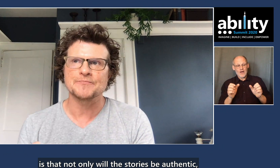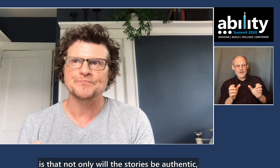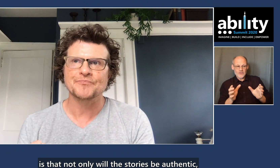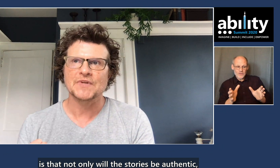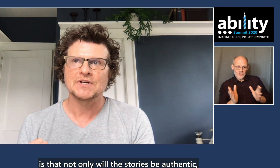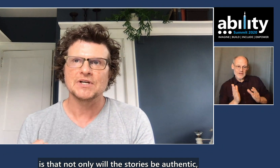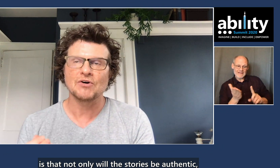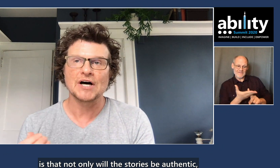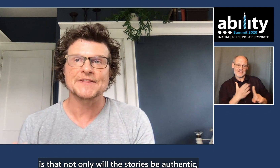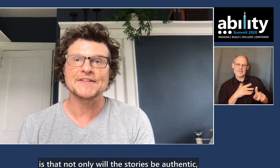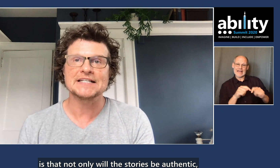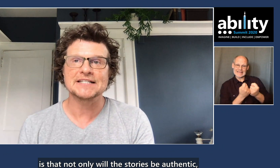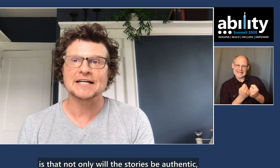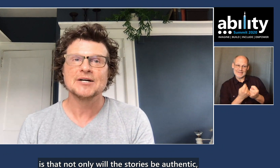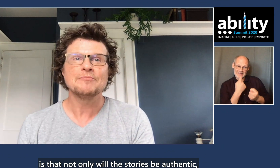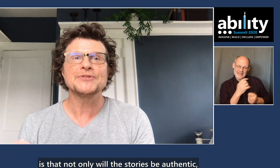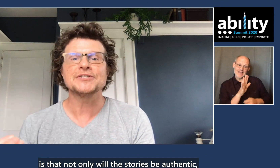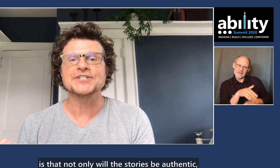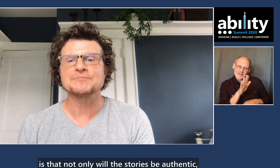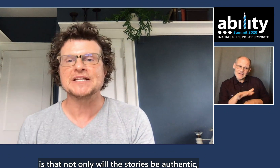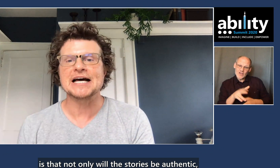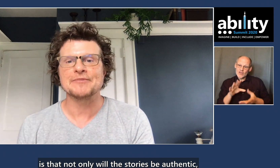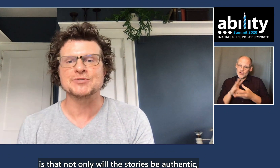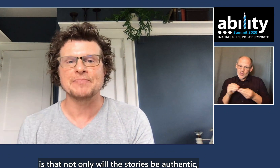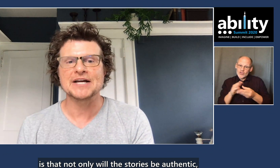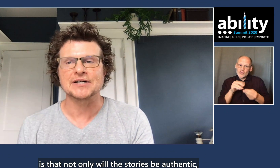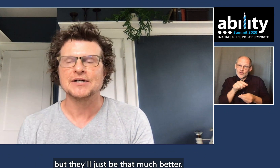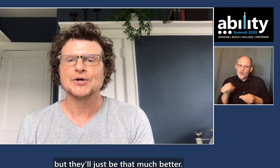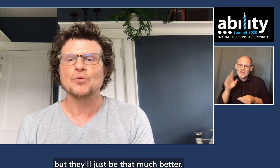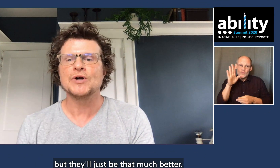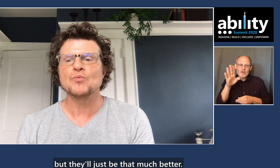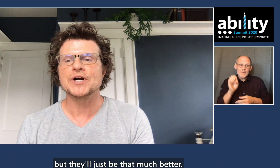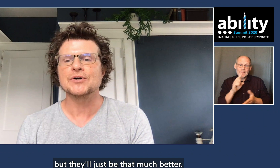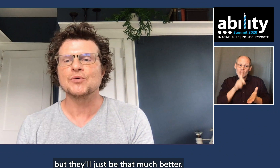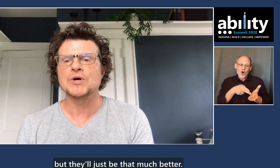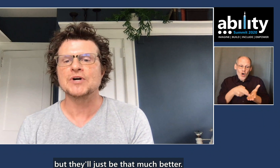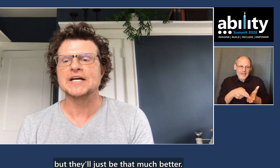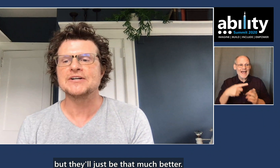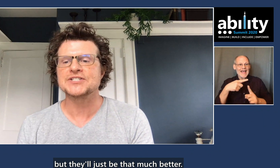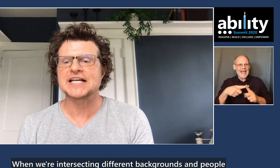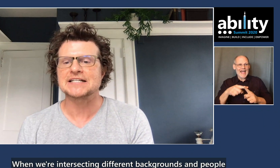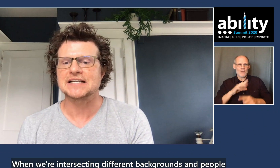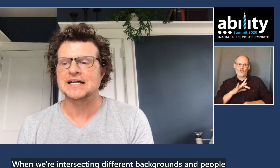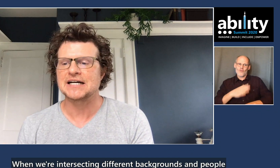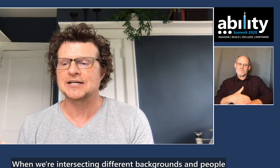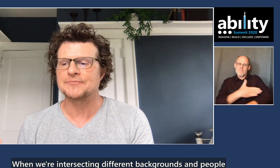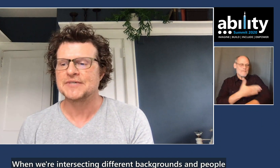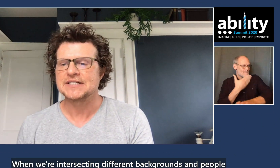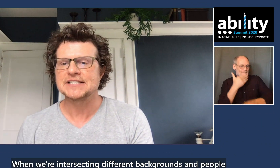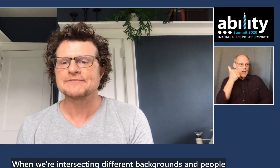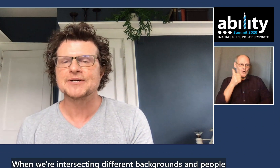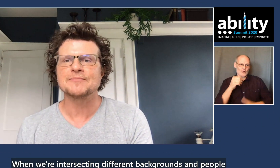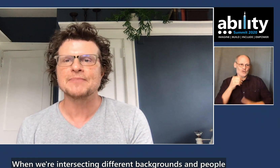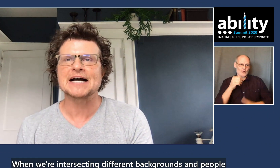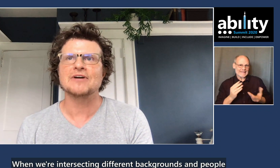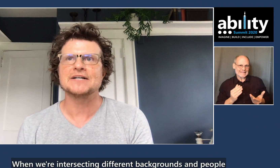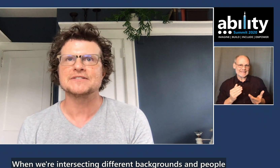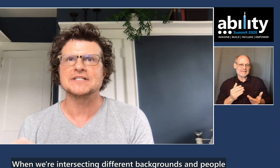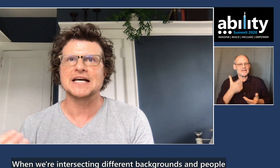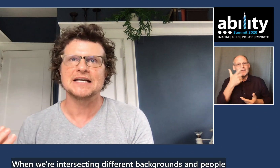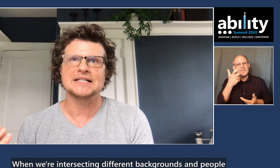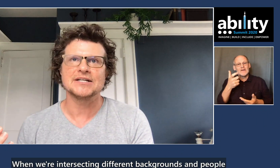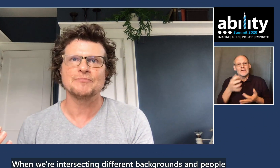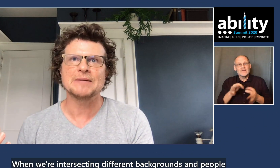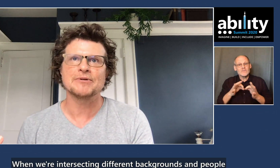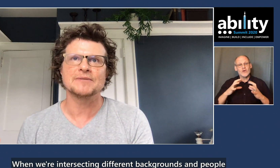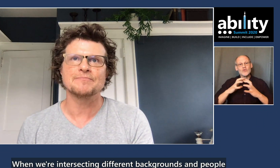be, authentic, but they'll just be that much better when we're intersecting different